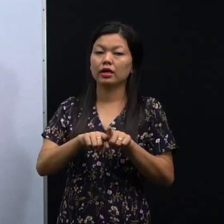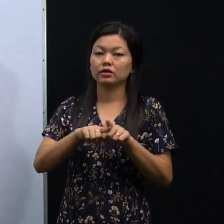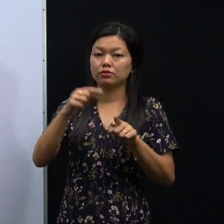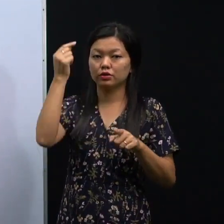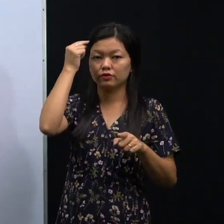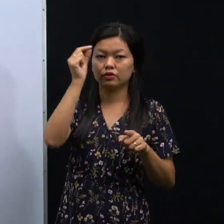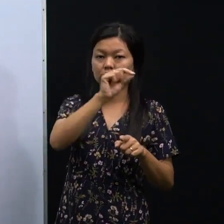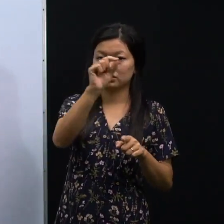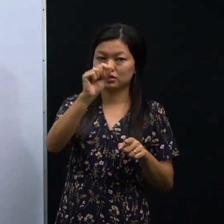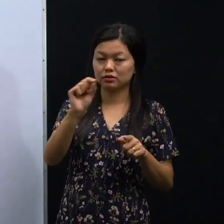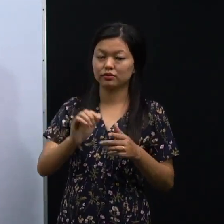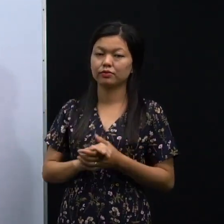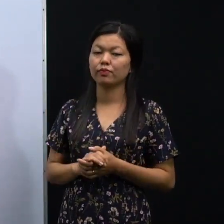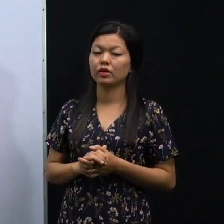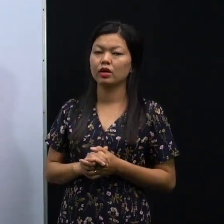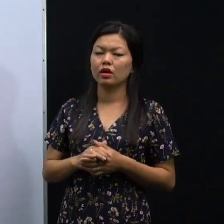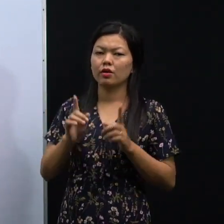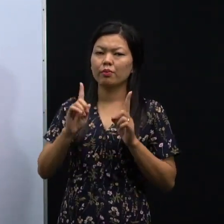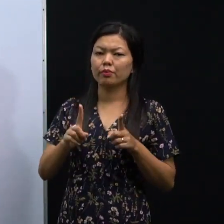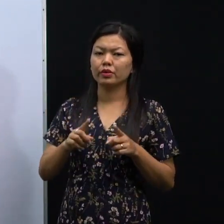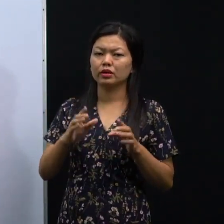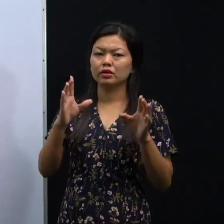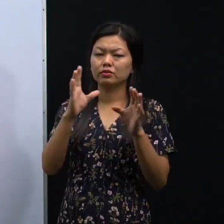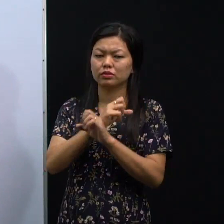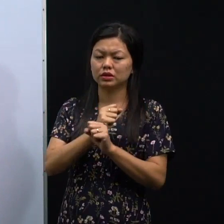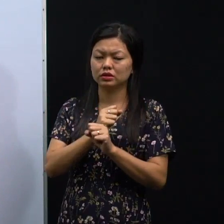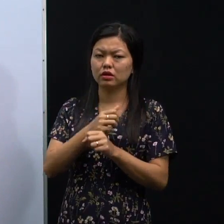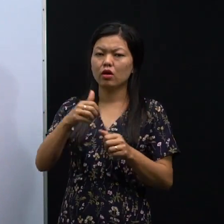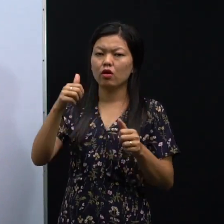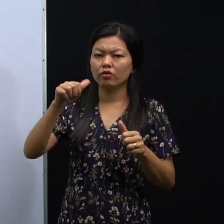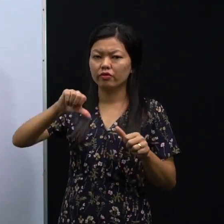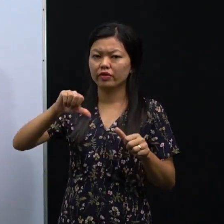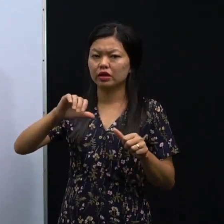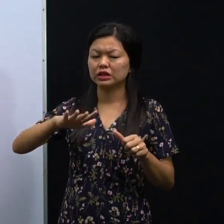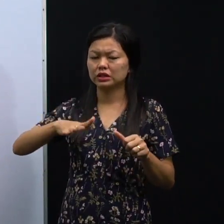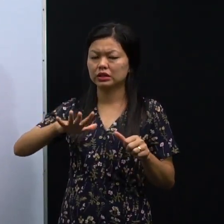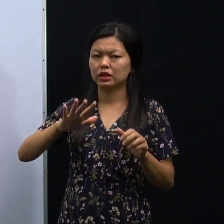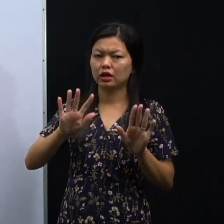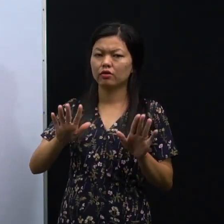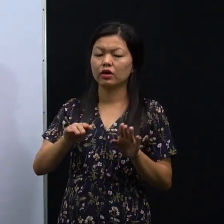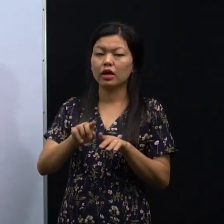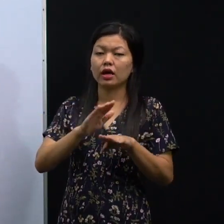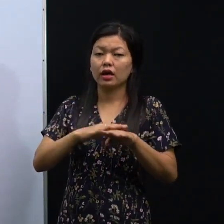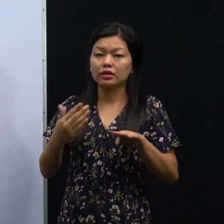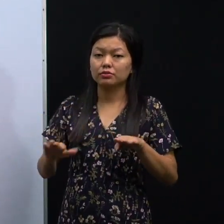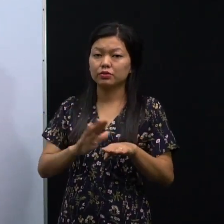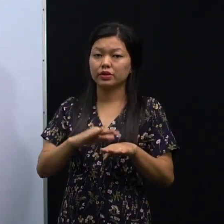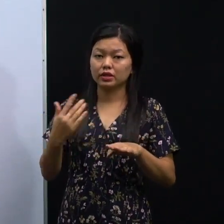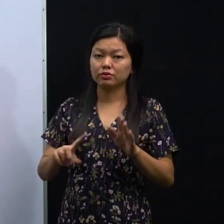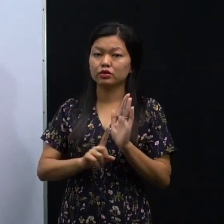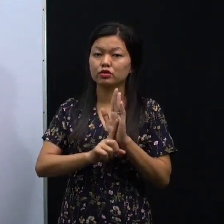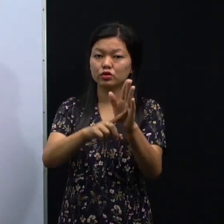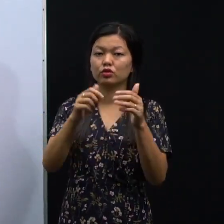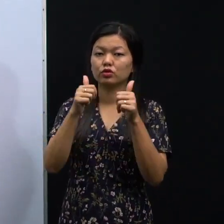the Rutherford model of atom, this the experiment which he gave was very good. Okay, through this, it has